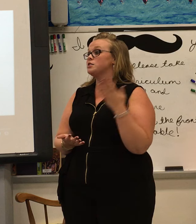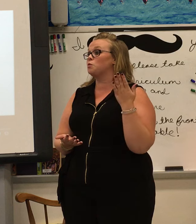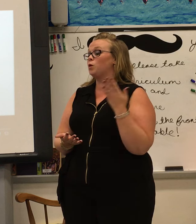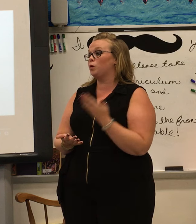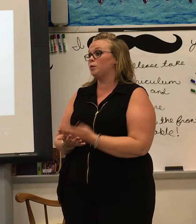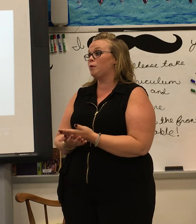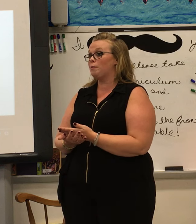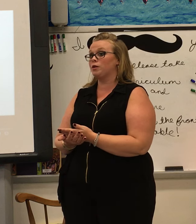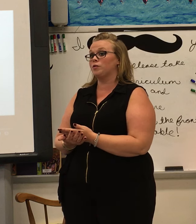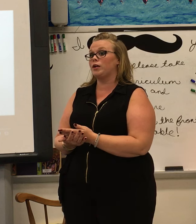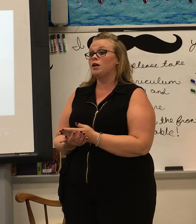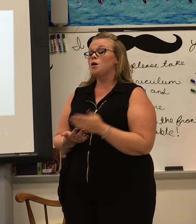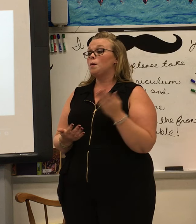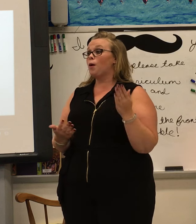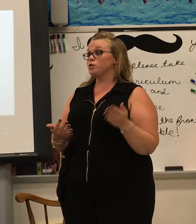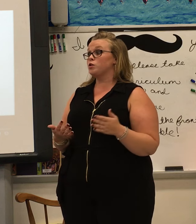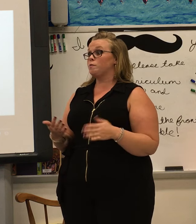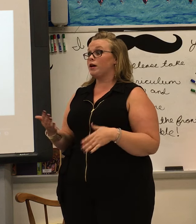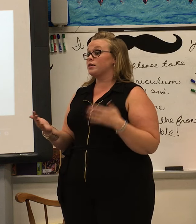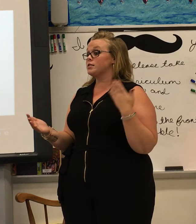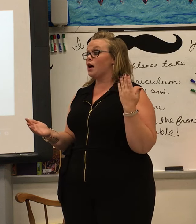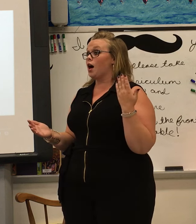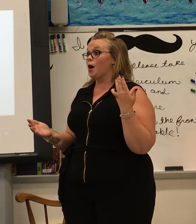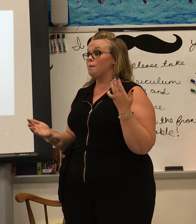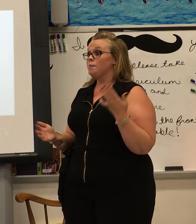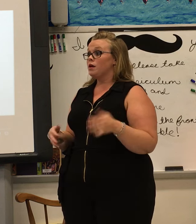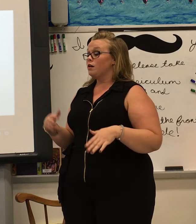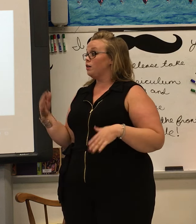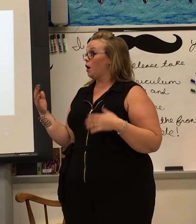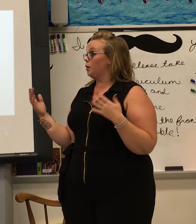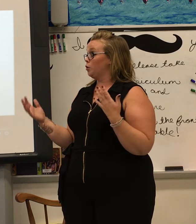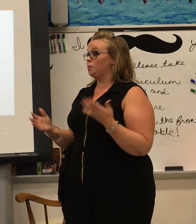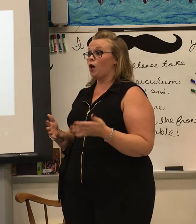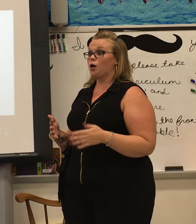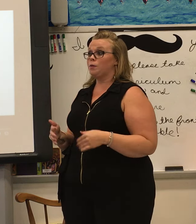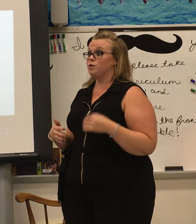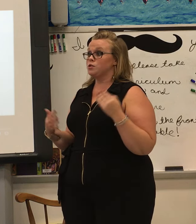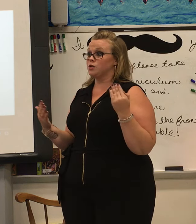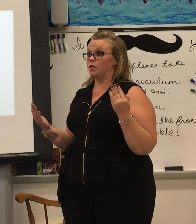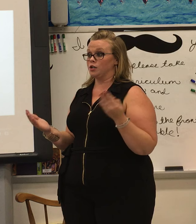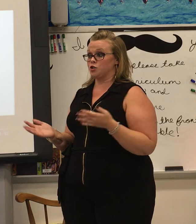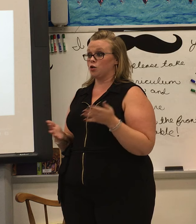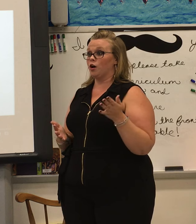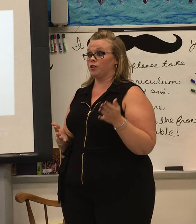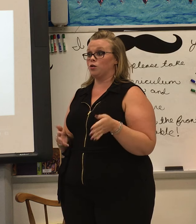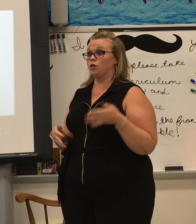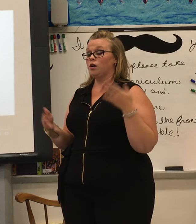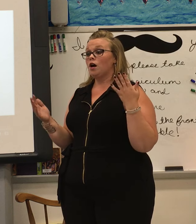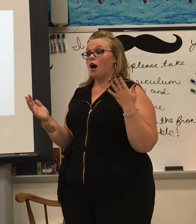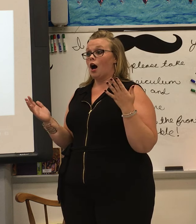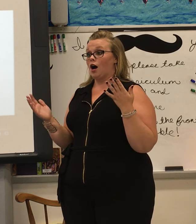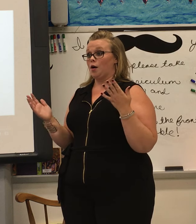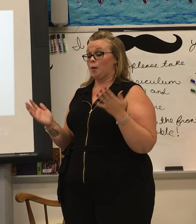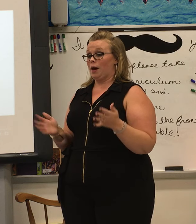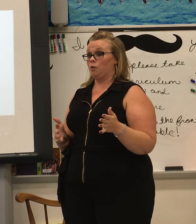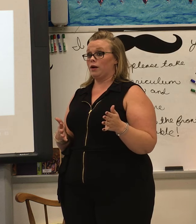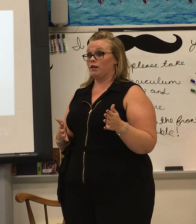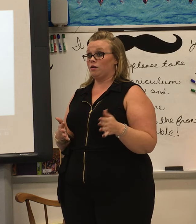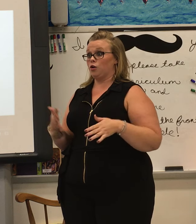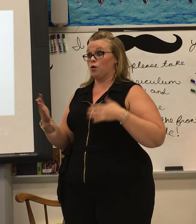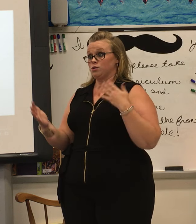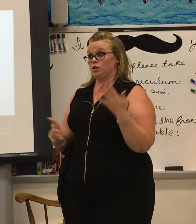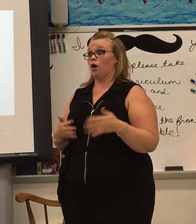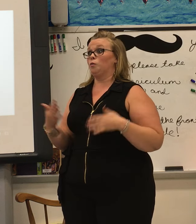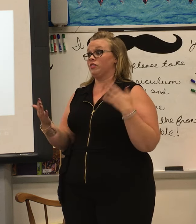here in class, so we'll probably read Paul Philippic's little blog post or journal article about